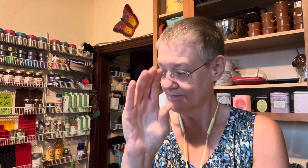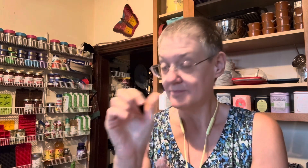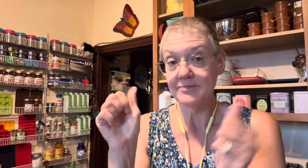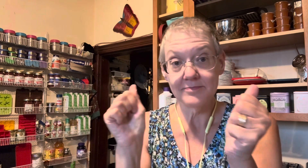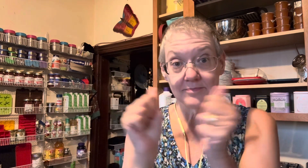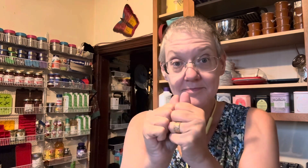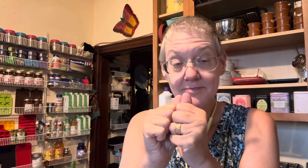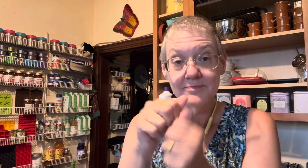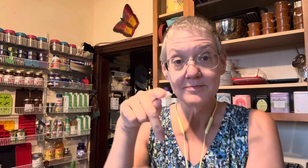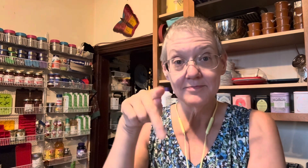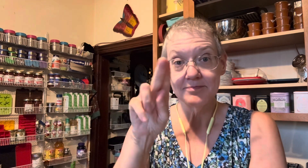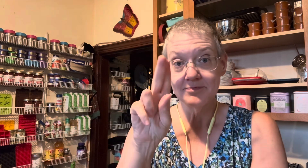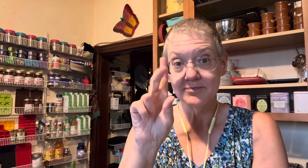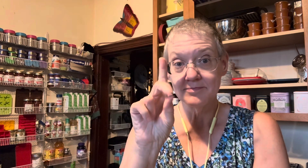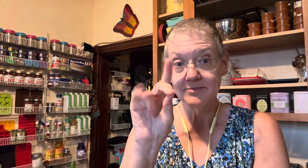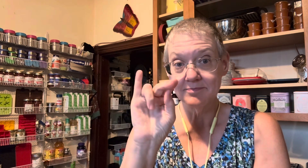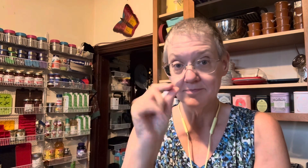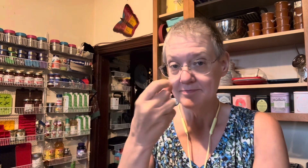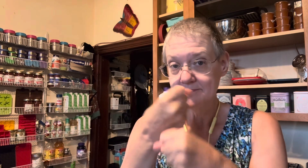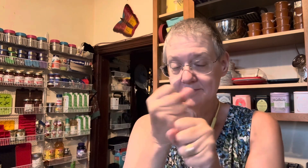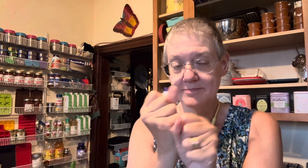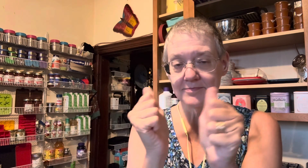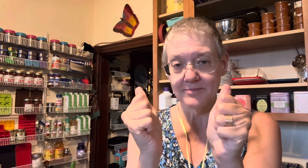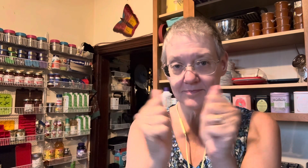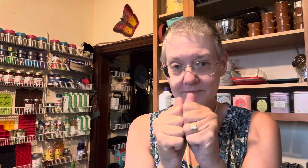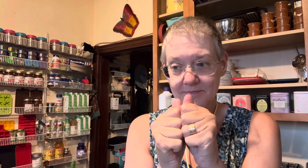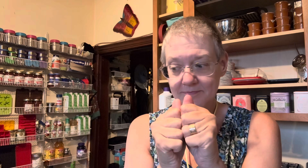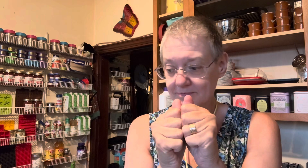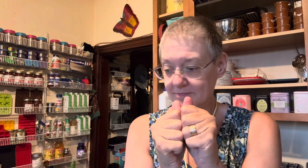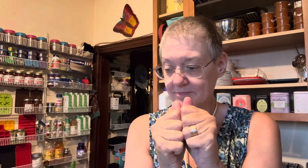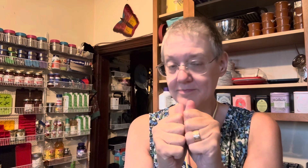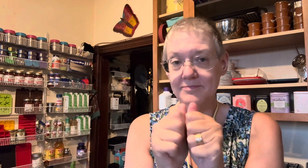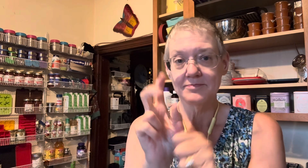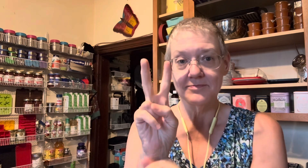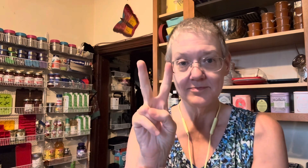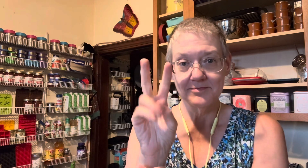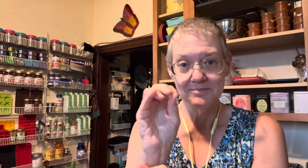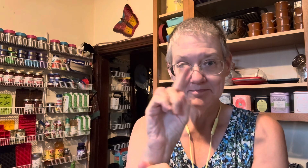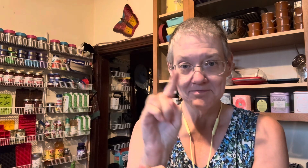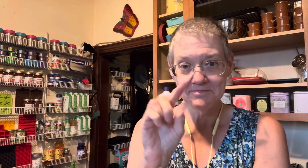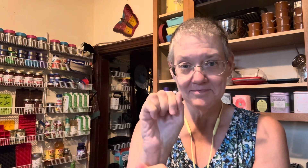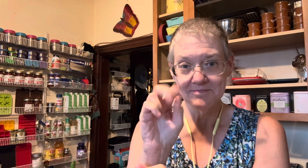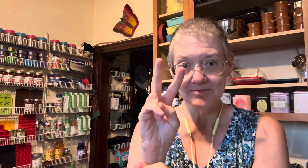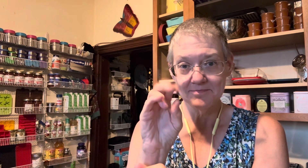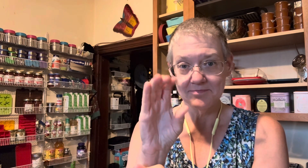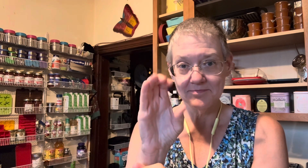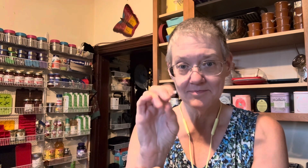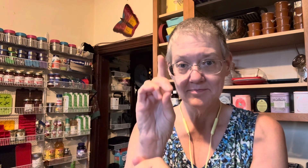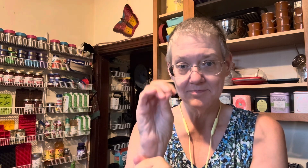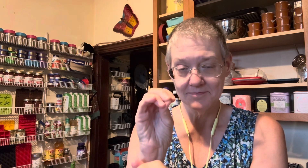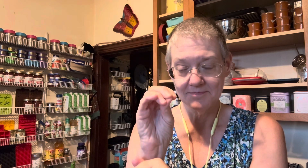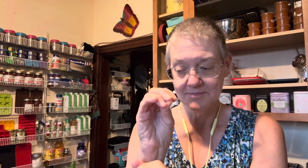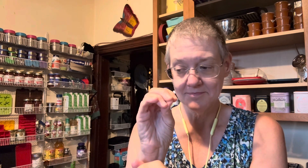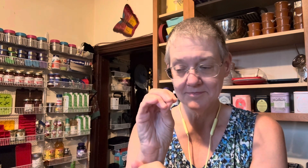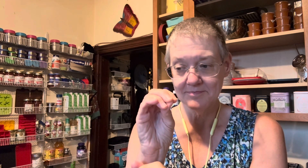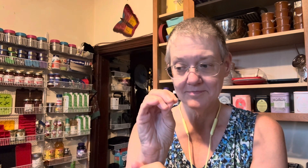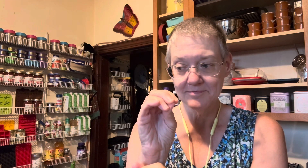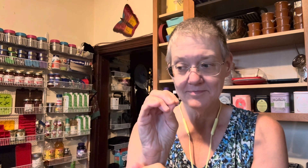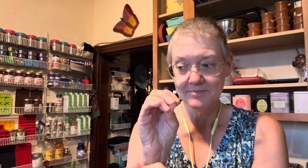grams of net carbs with his avocado pudding. It's 2 ounces of avocado,